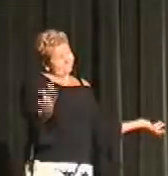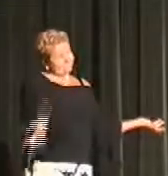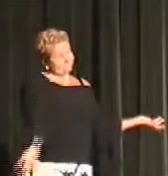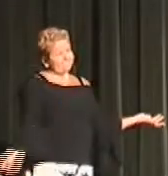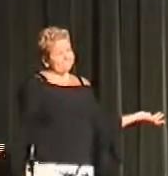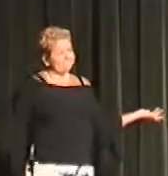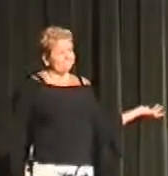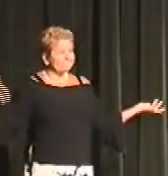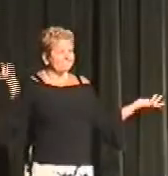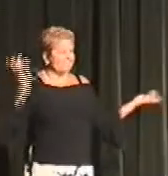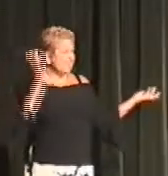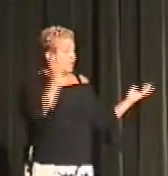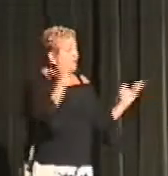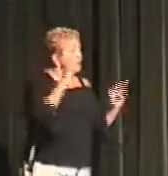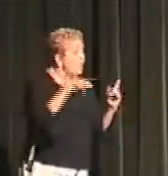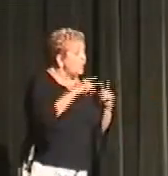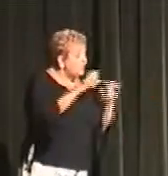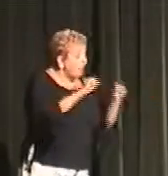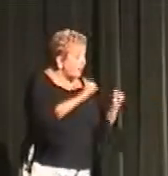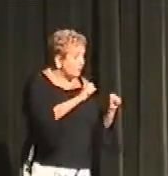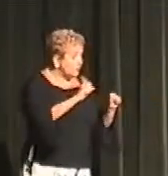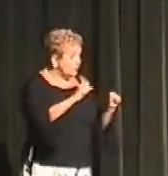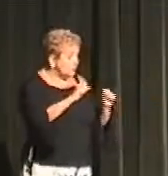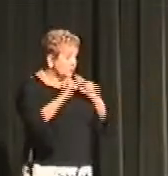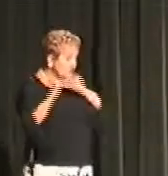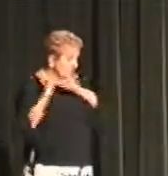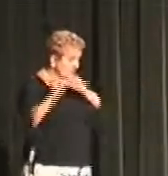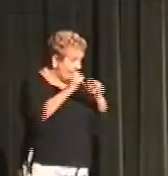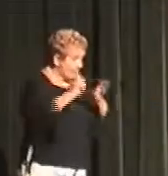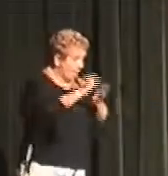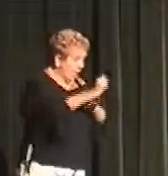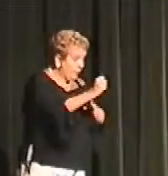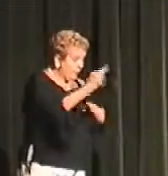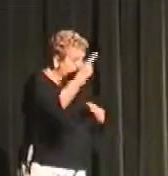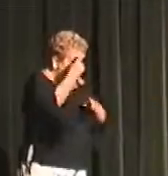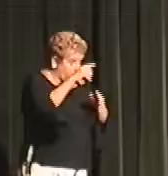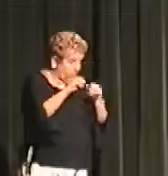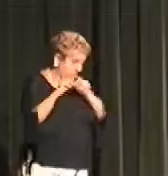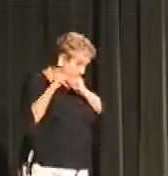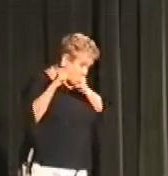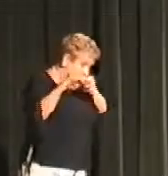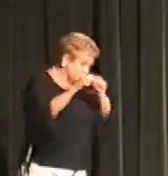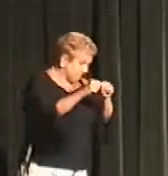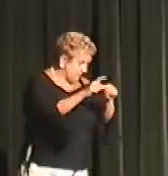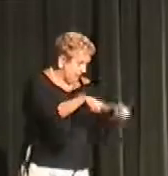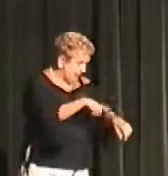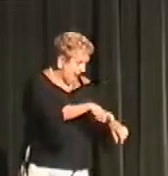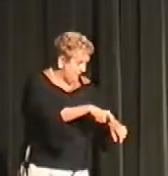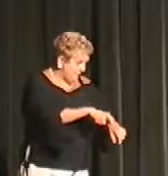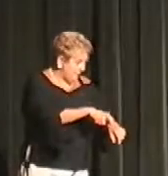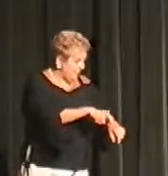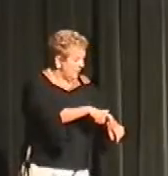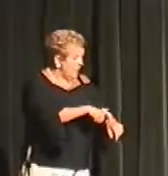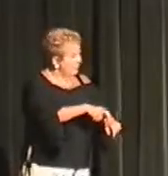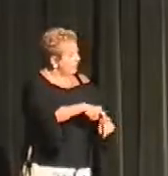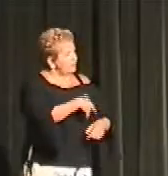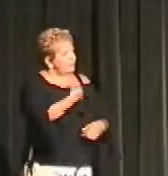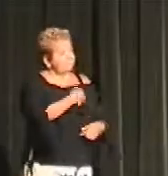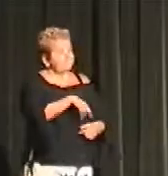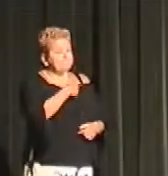when you have been able to be sober for a while, it's still so important, those people